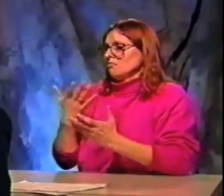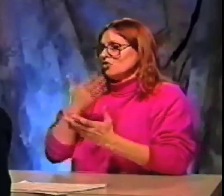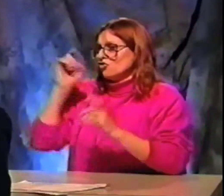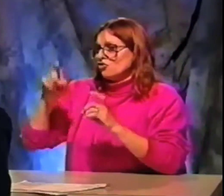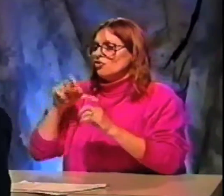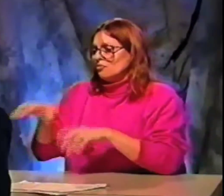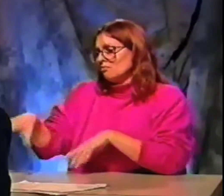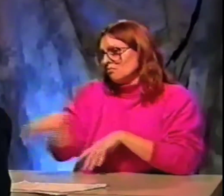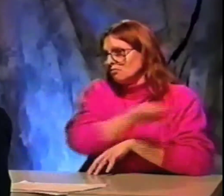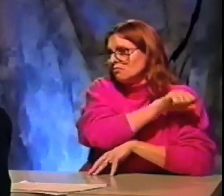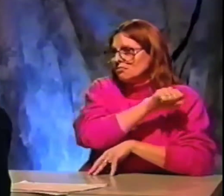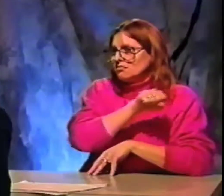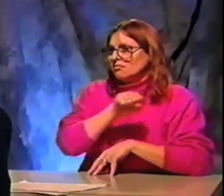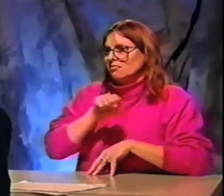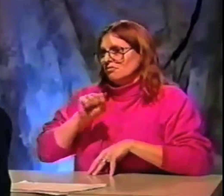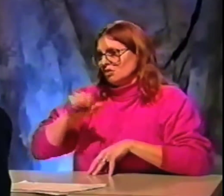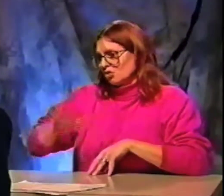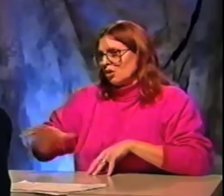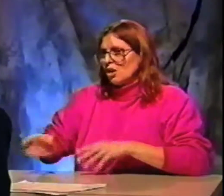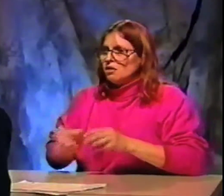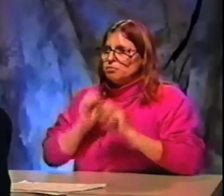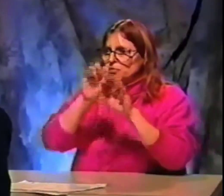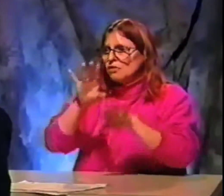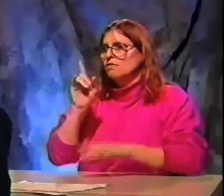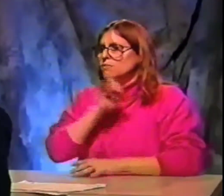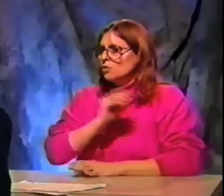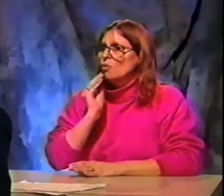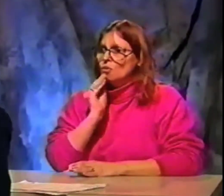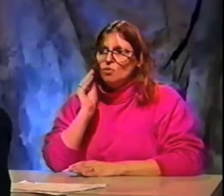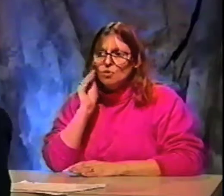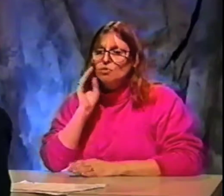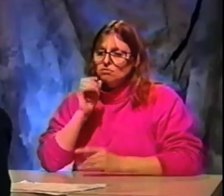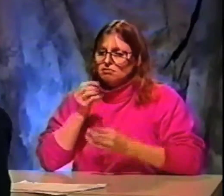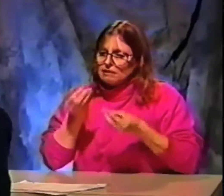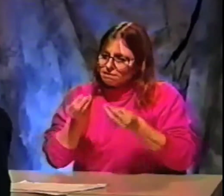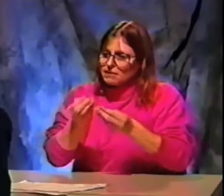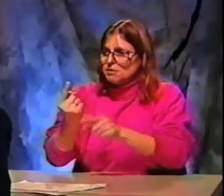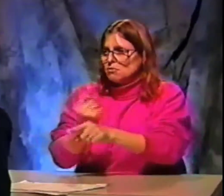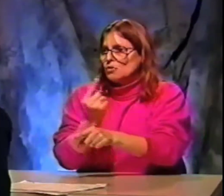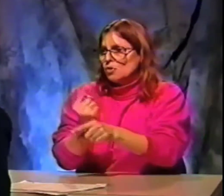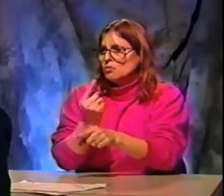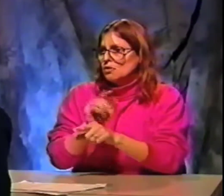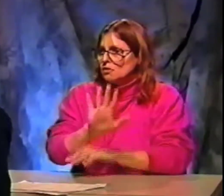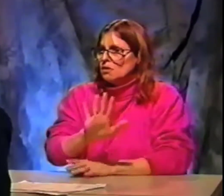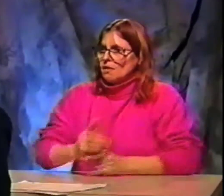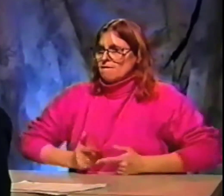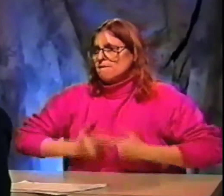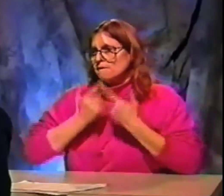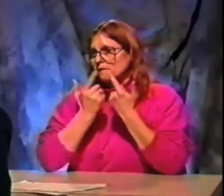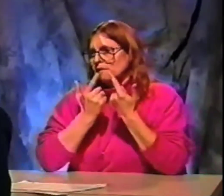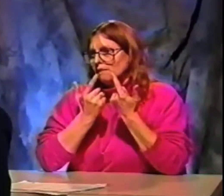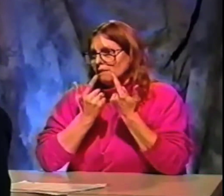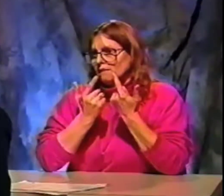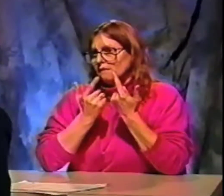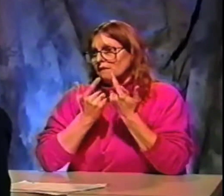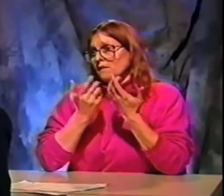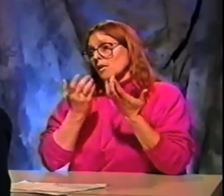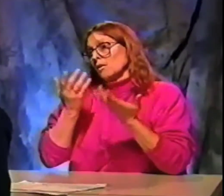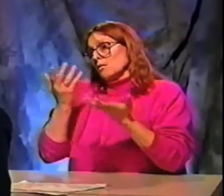trading drugs for food, that's a whole other thing. I think at that point the child would be placed in foster care,